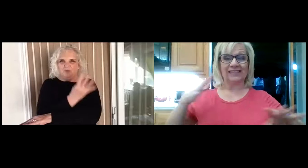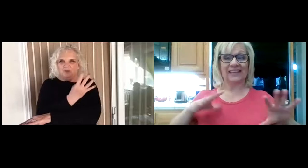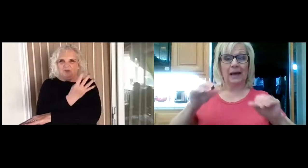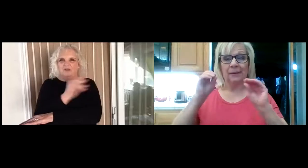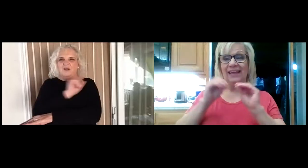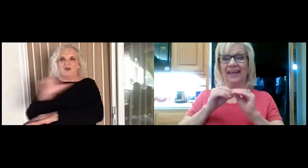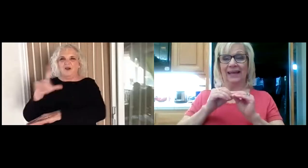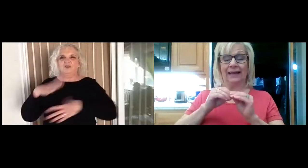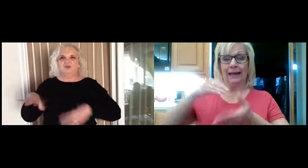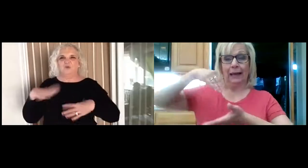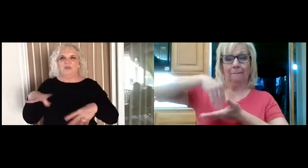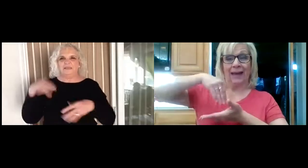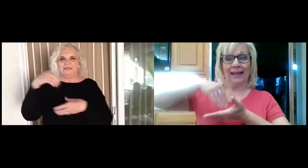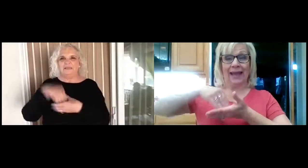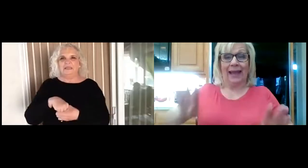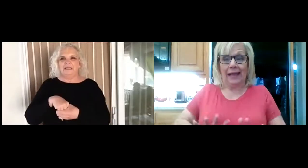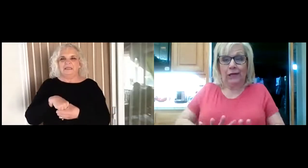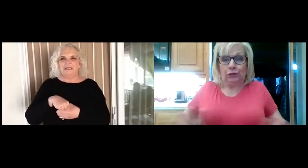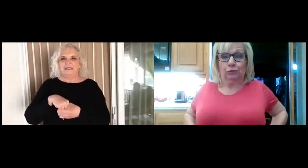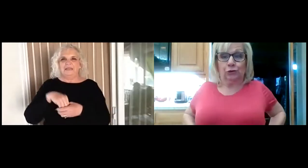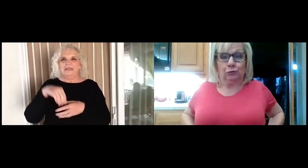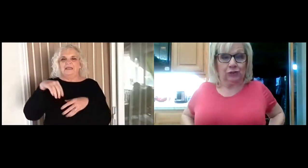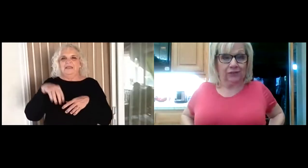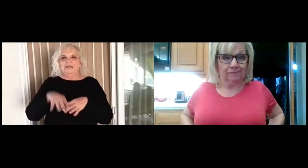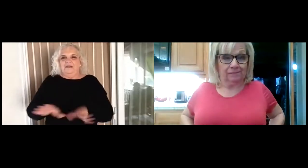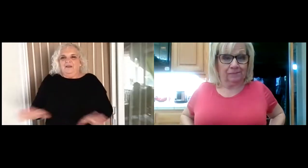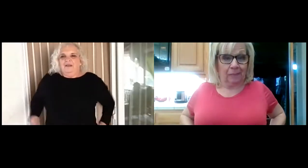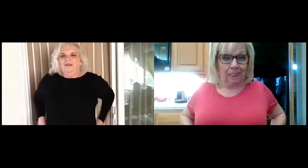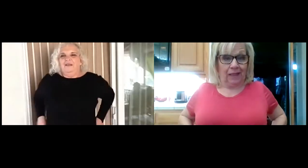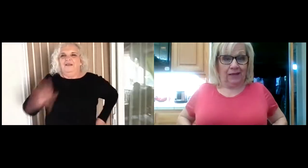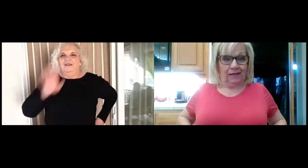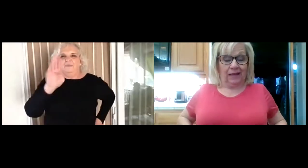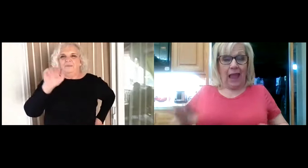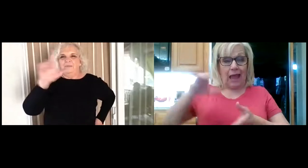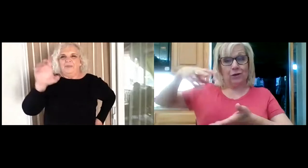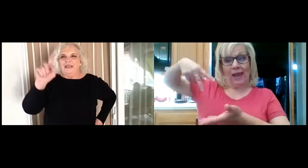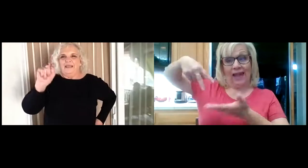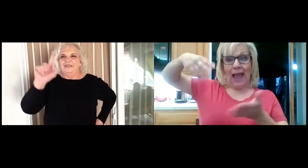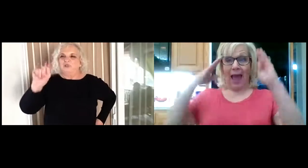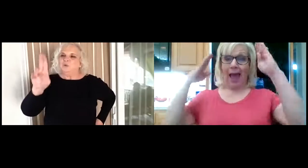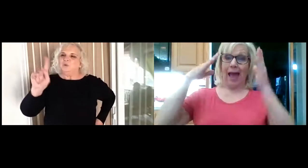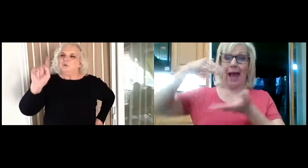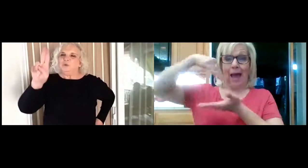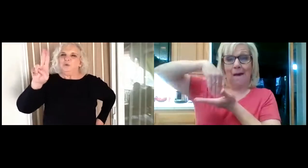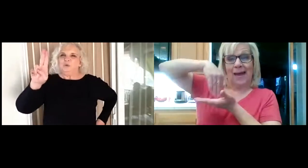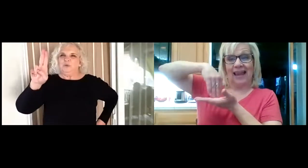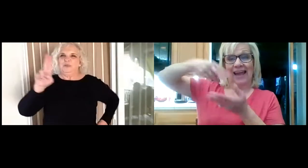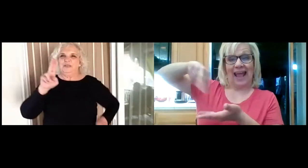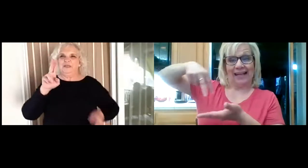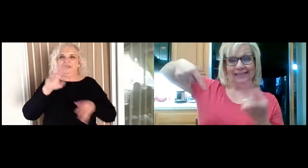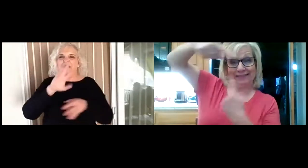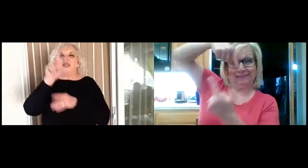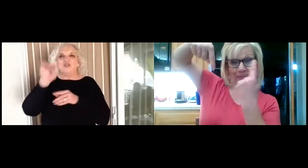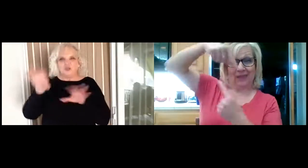all dressed up in ballet tutus and doing a